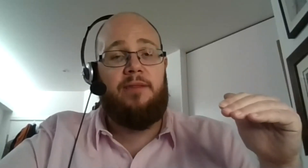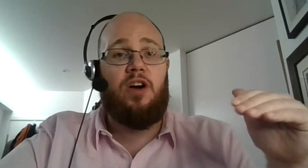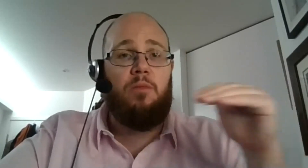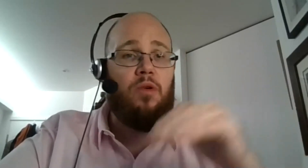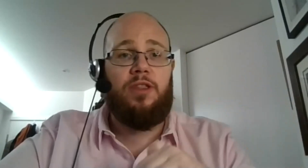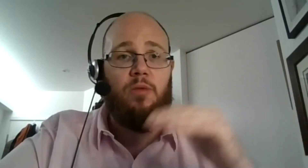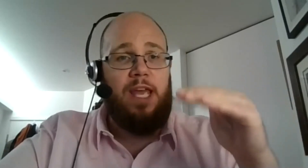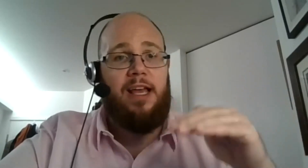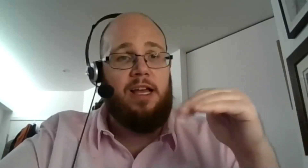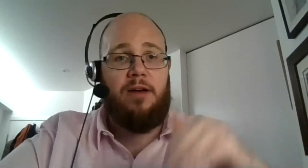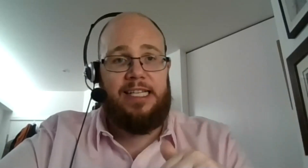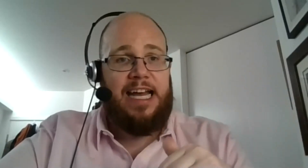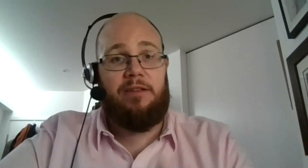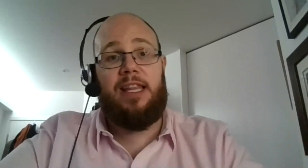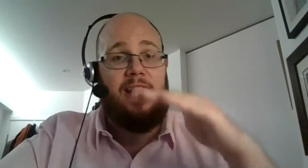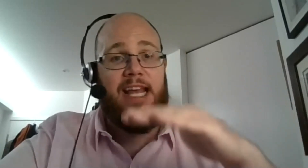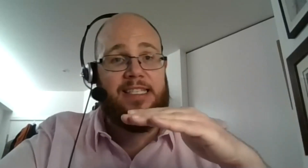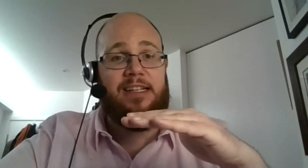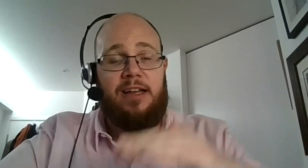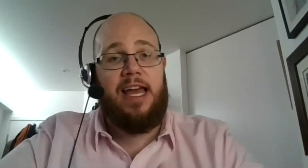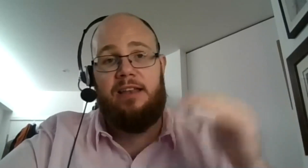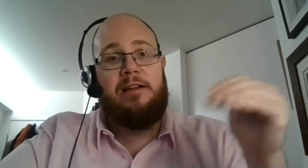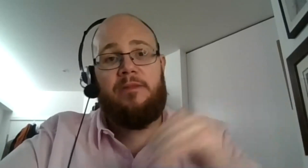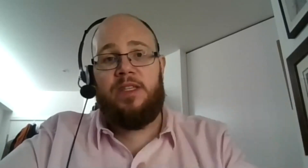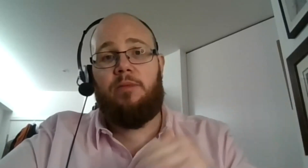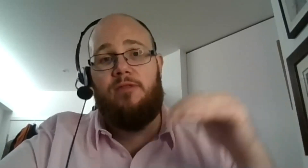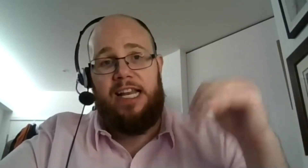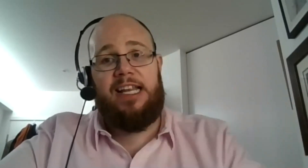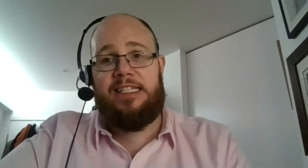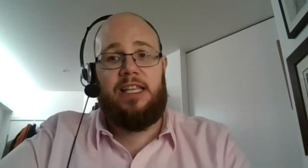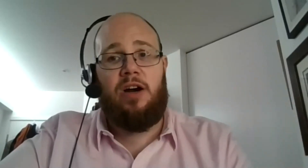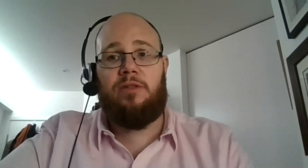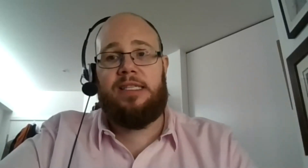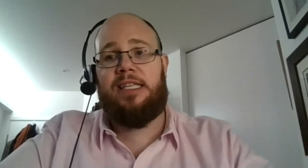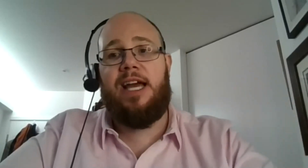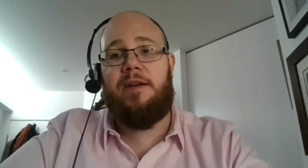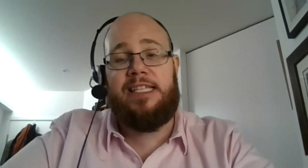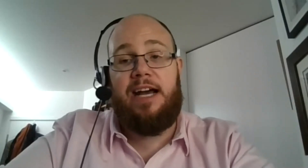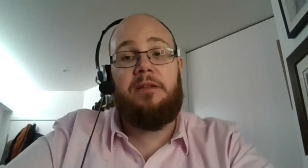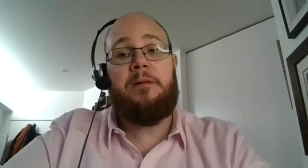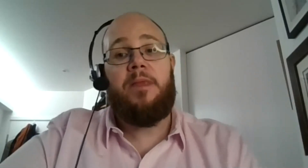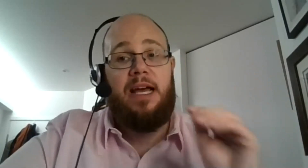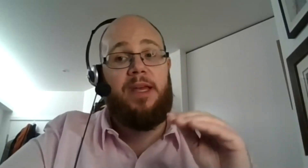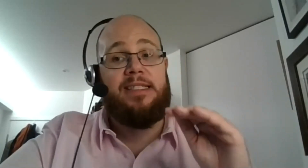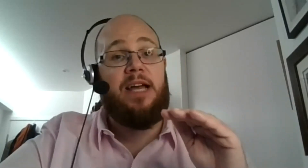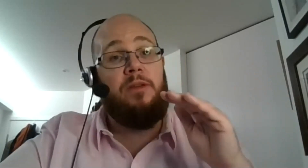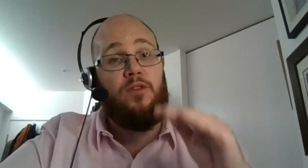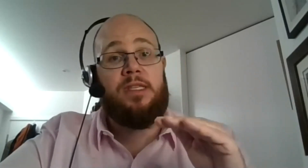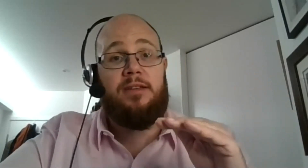got more than a week going down and then they get stuck again. So we really need to see the whole city going down. That being said, we've also